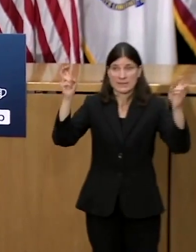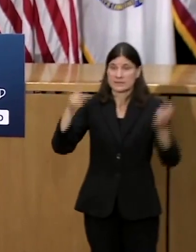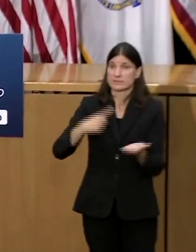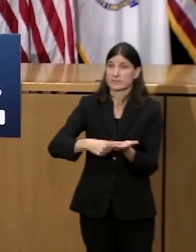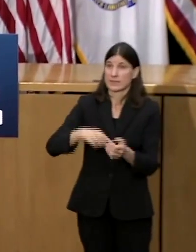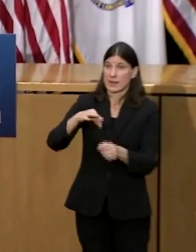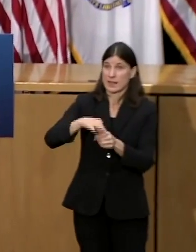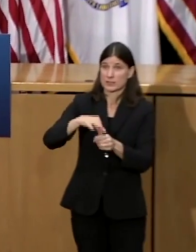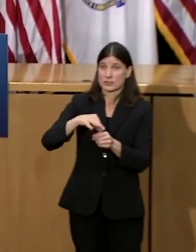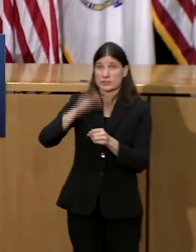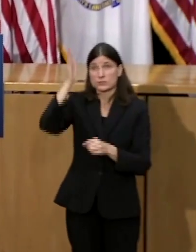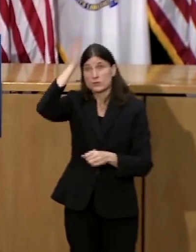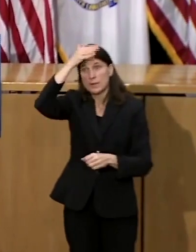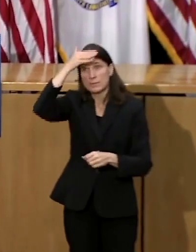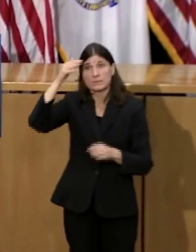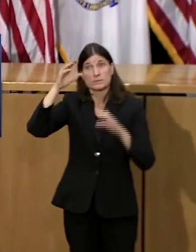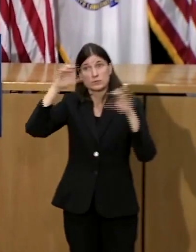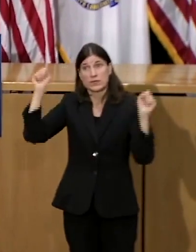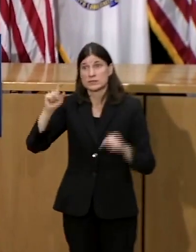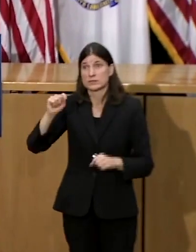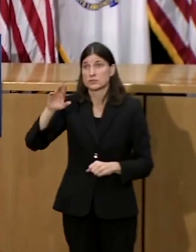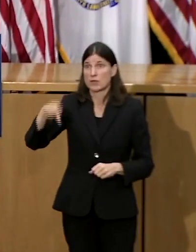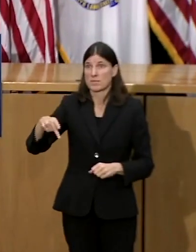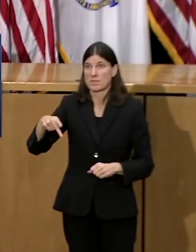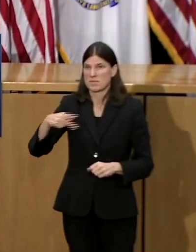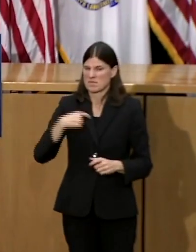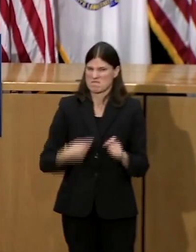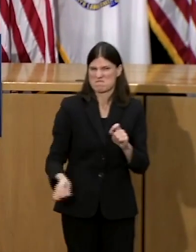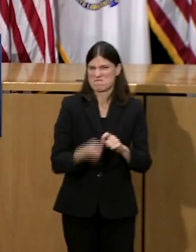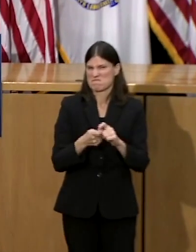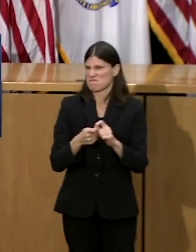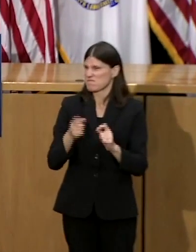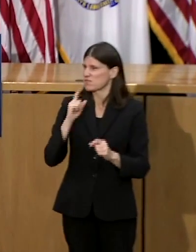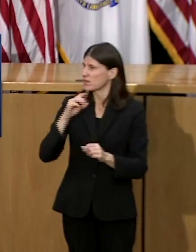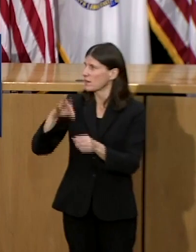nationwide conspiracy? Well, first of all,